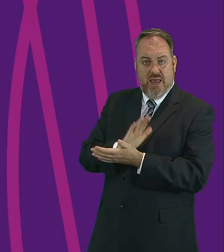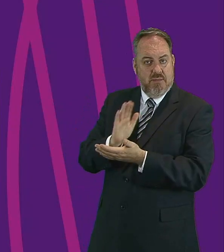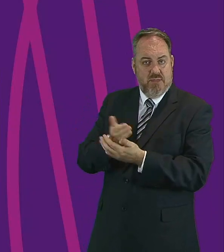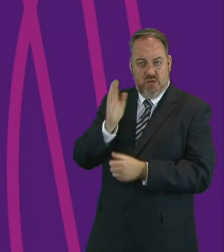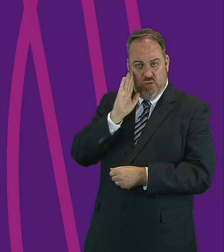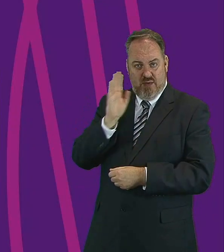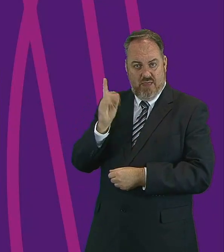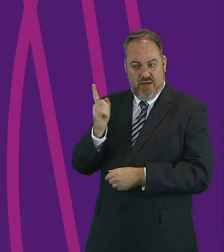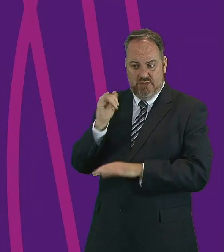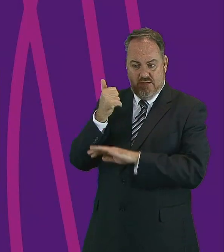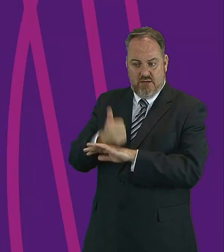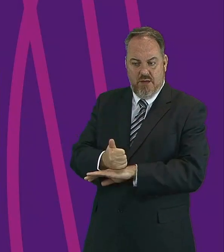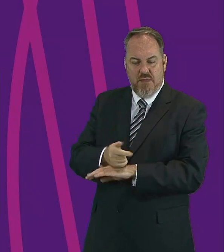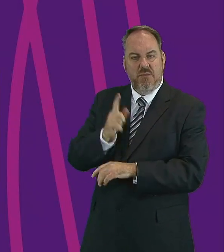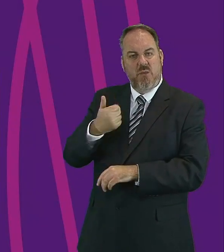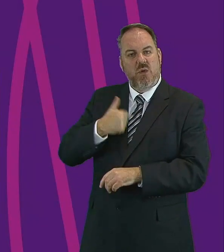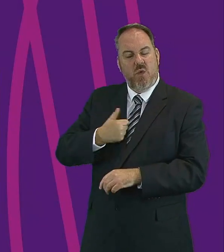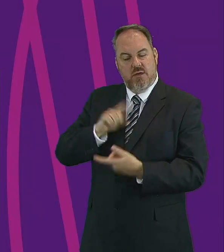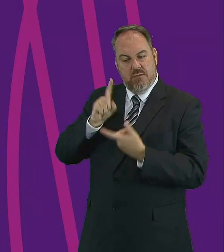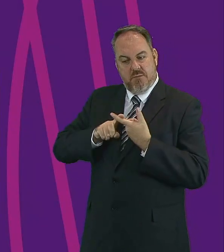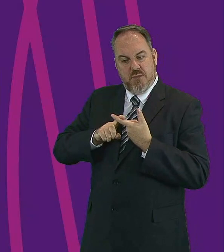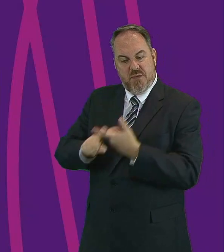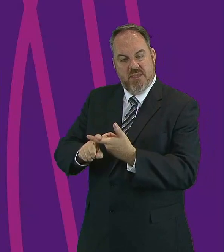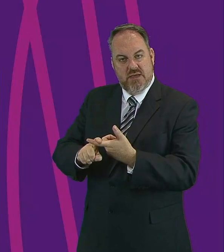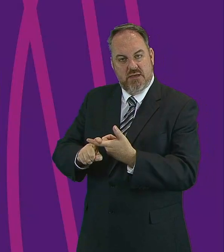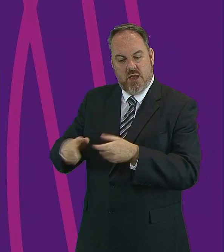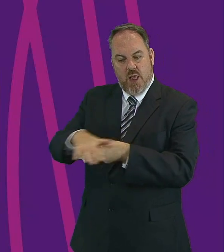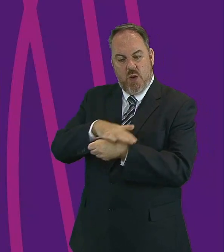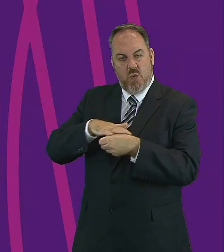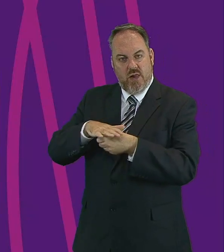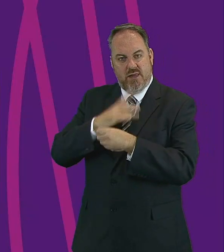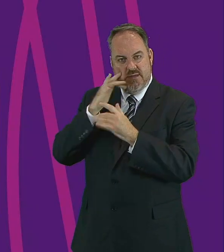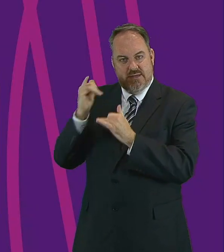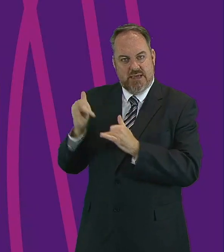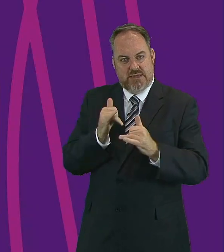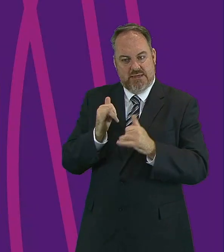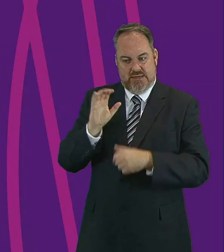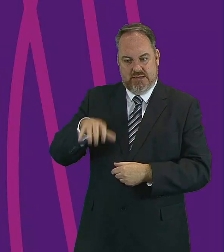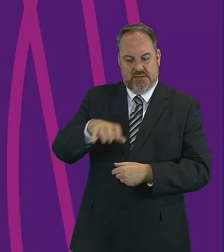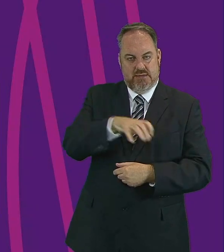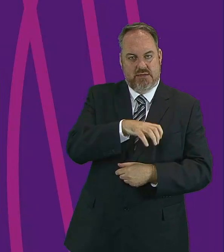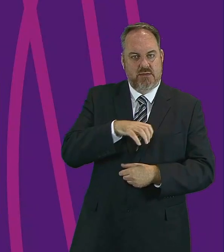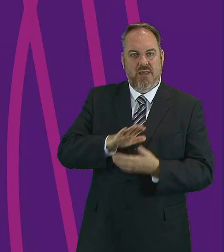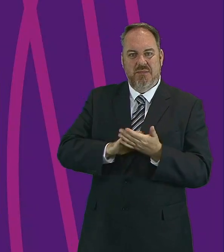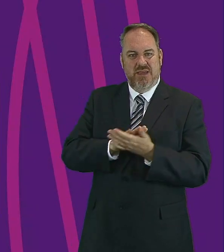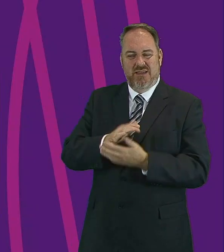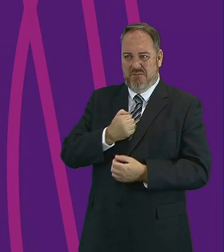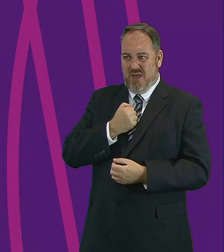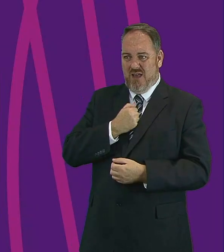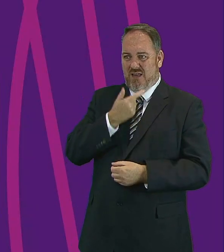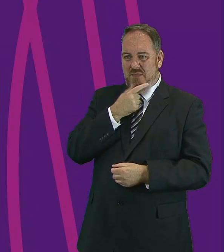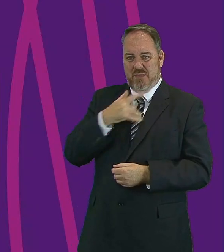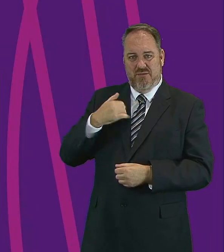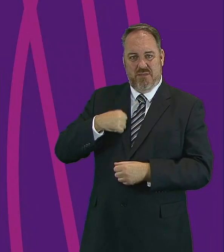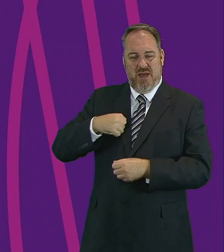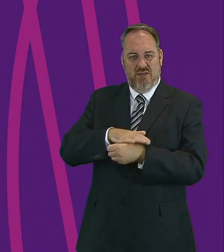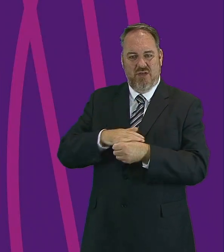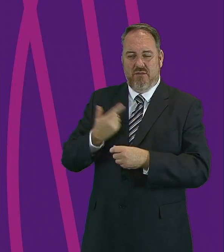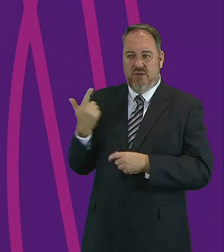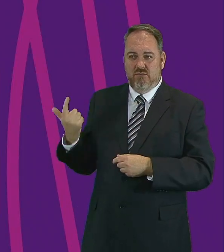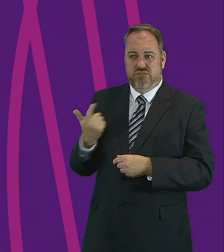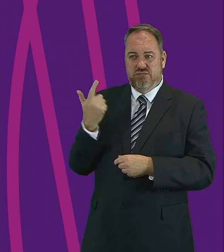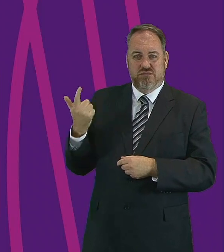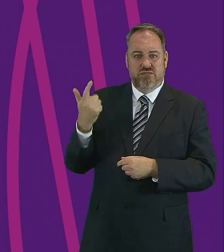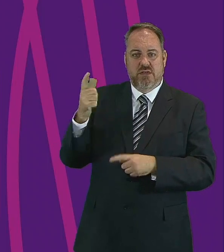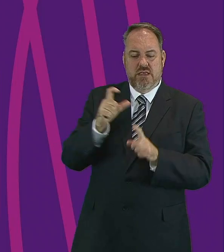to providing permanent local testing facilities so that my constituents are not having to travel huge distances to places